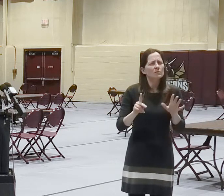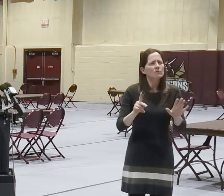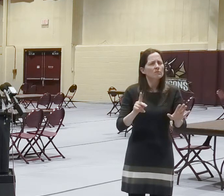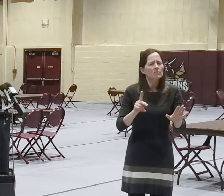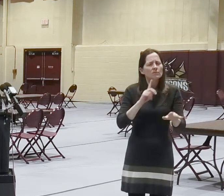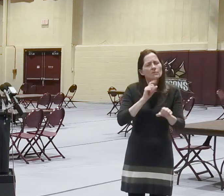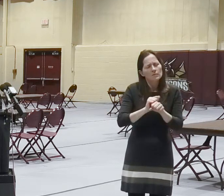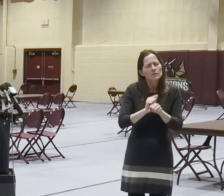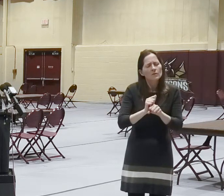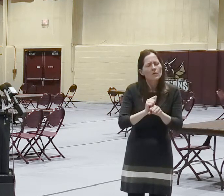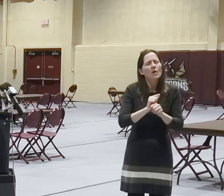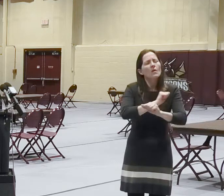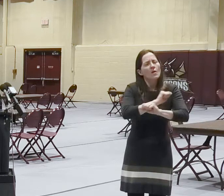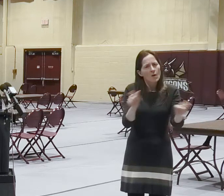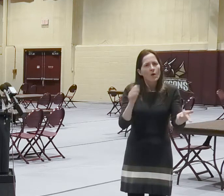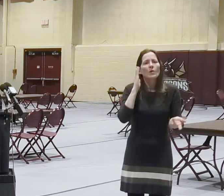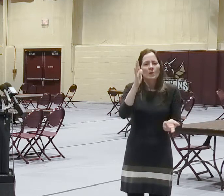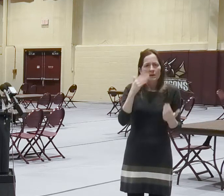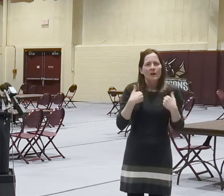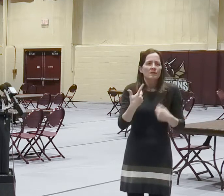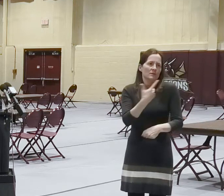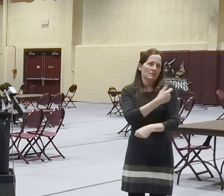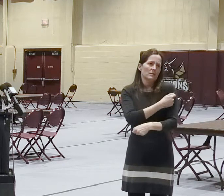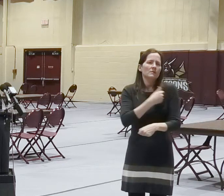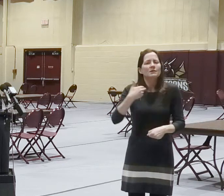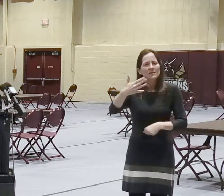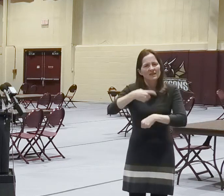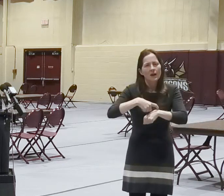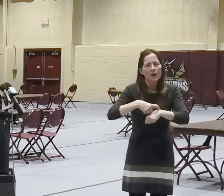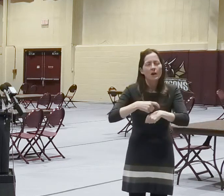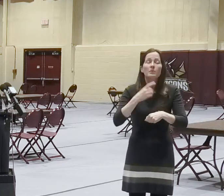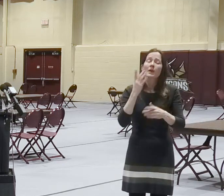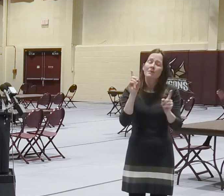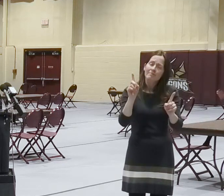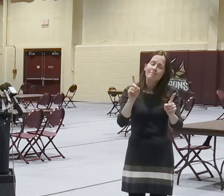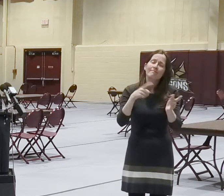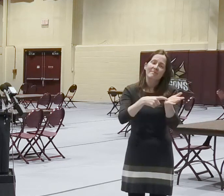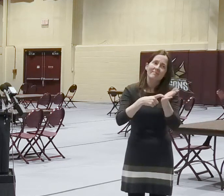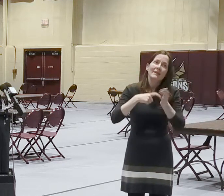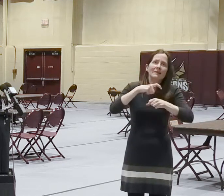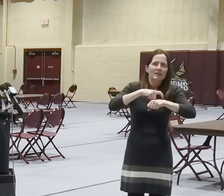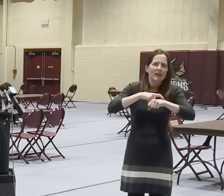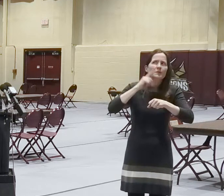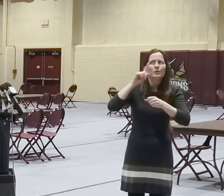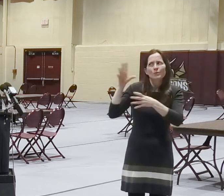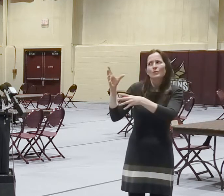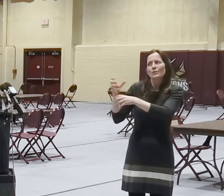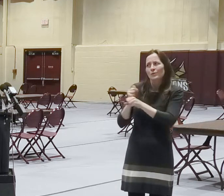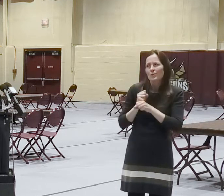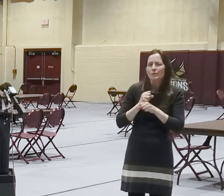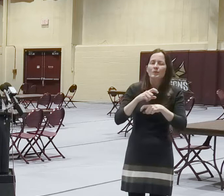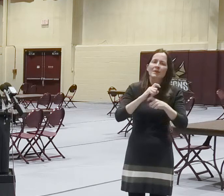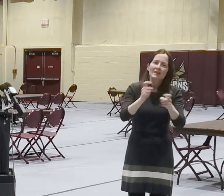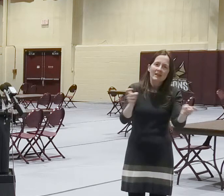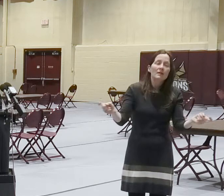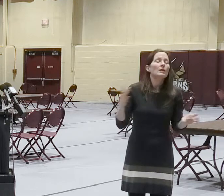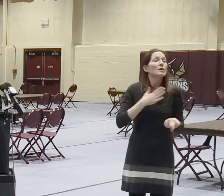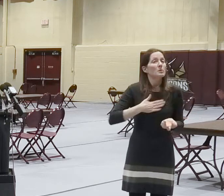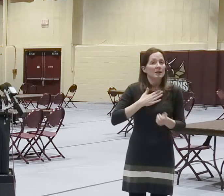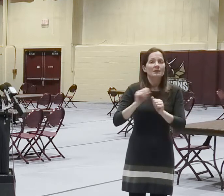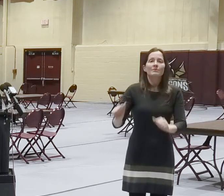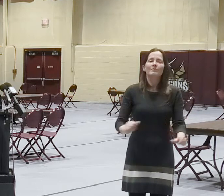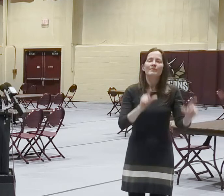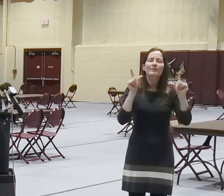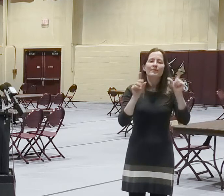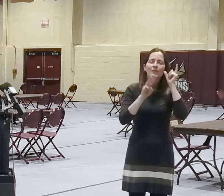time, it will just take time. Please visit the Health Department website to sign up for information about how and when you will be